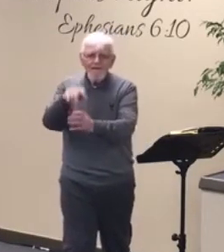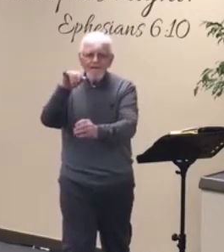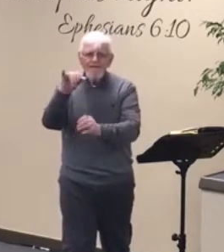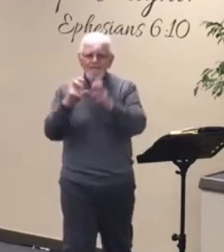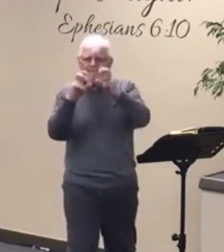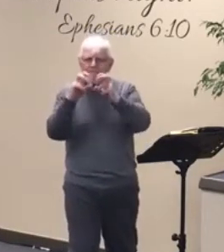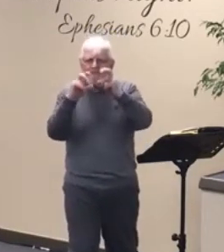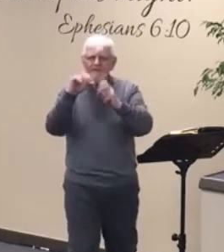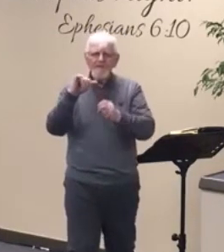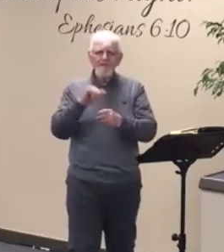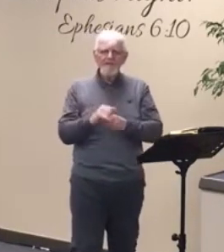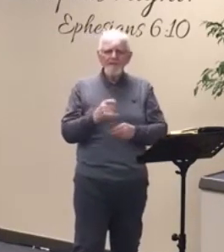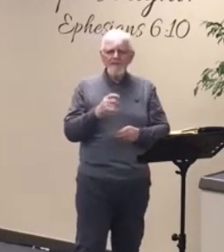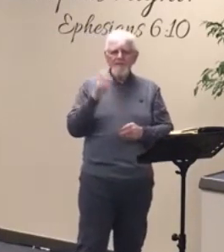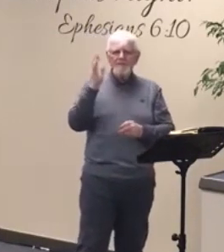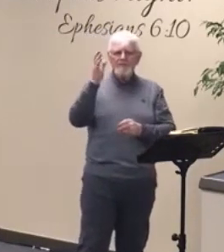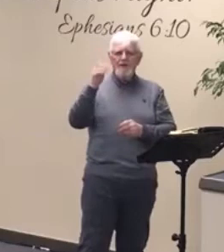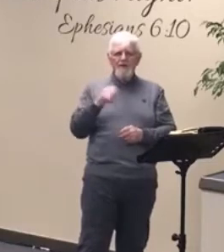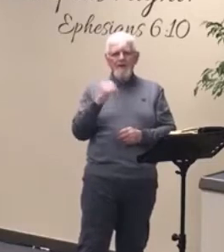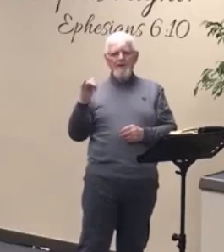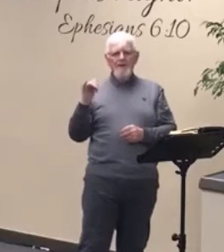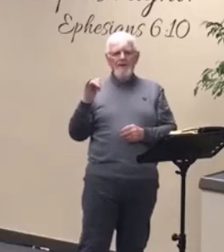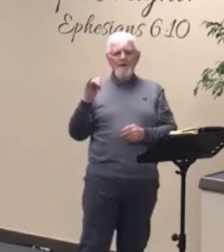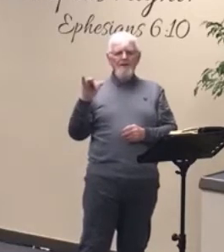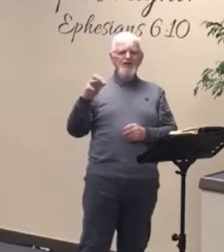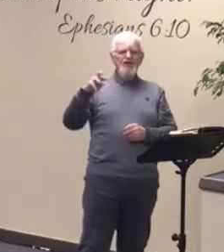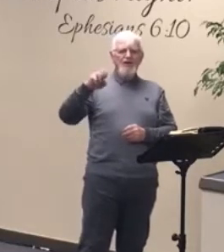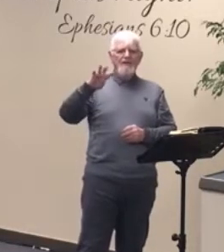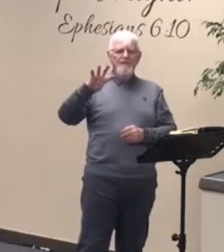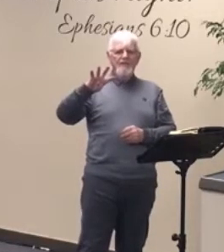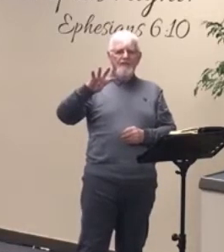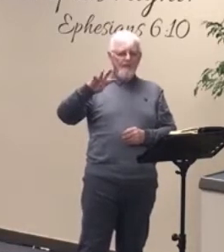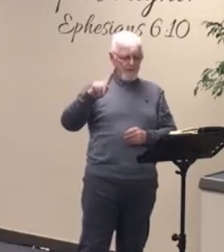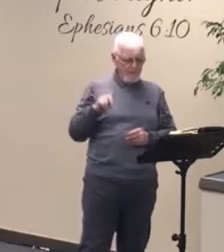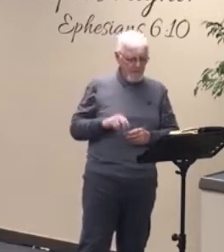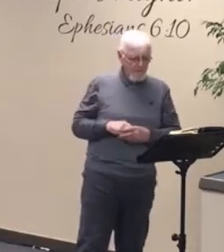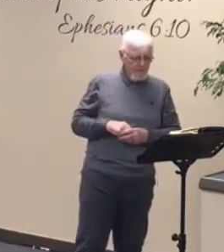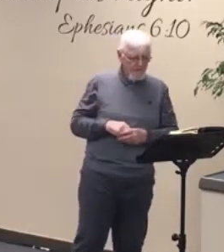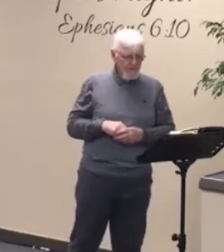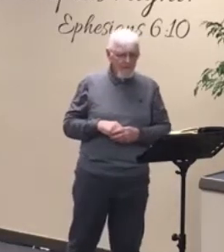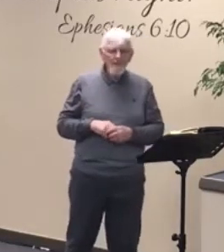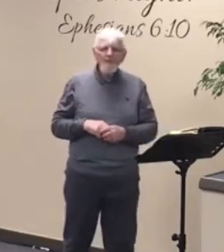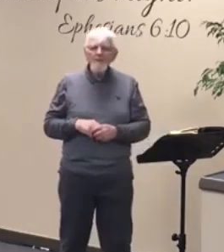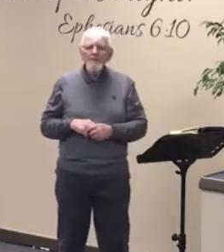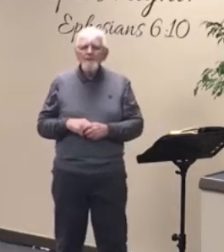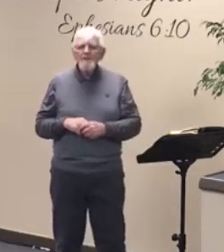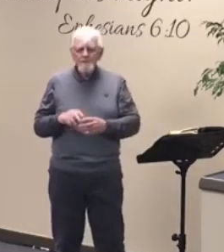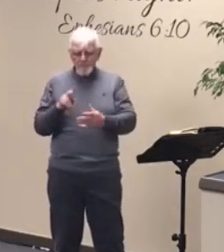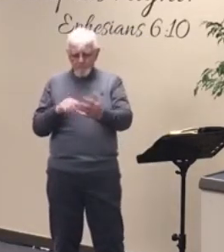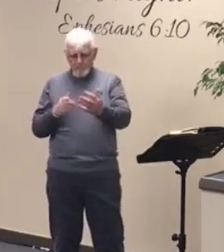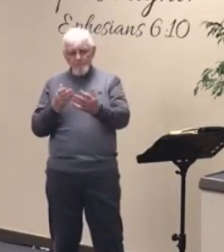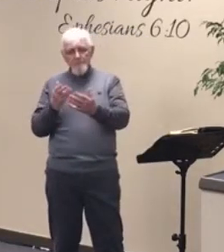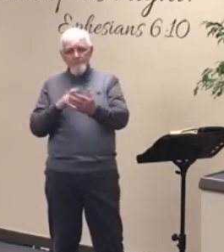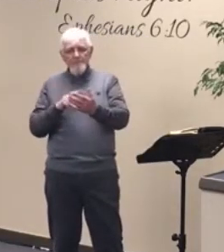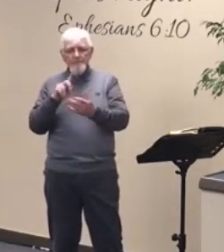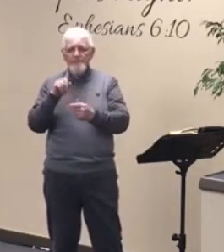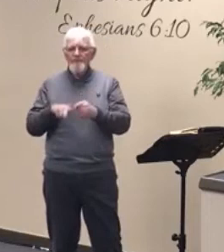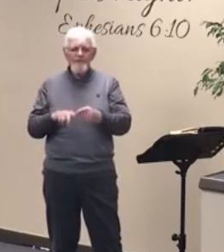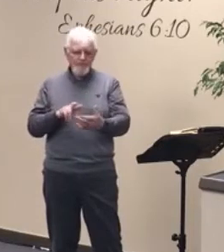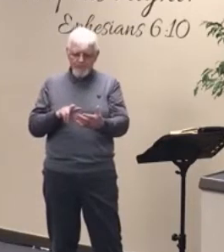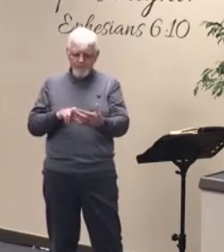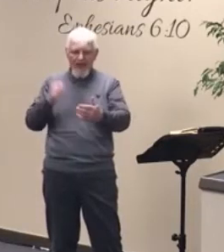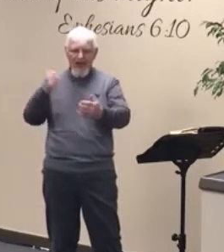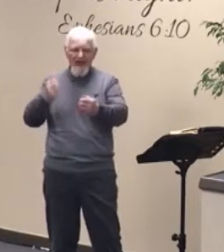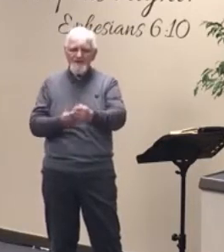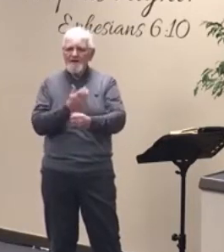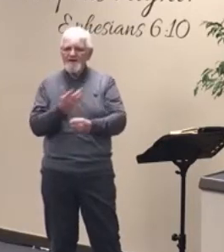want to preach this morning out of Genesis 42. We're going to skim through these chapters. We cannot read all the verses for time, or you'd be here for